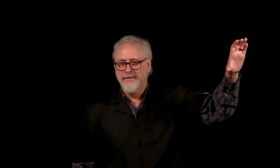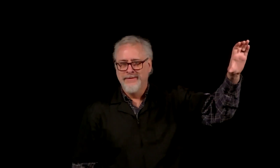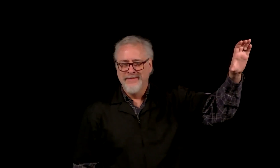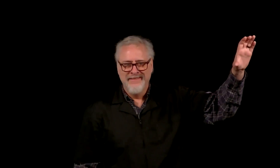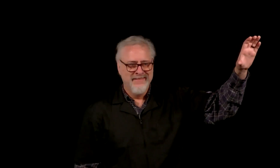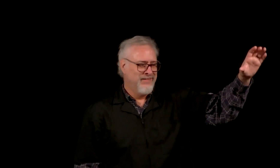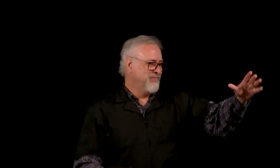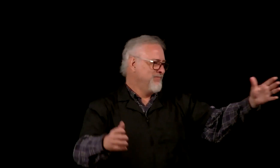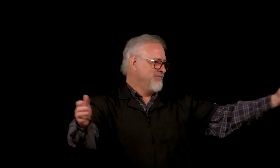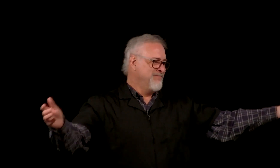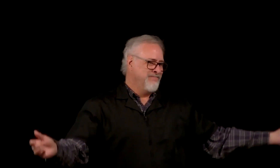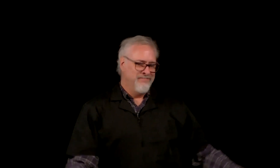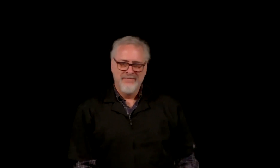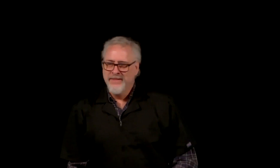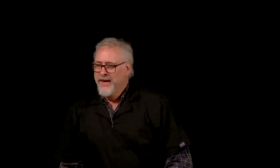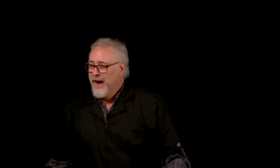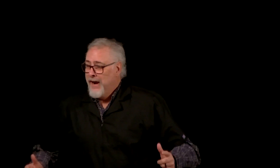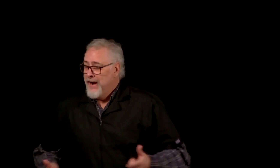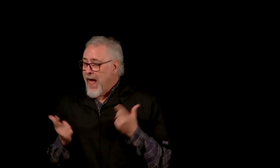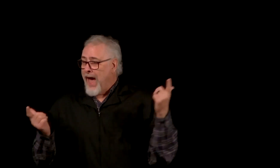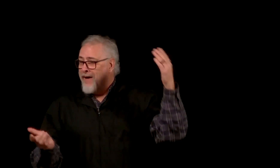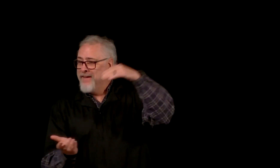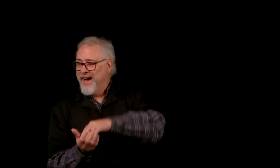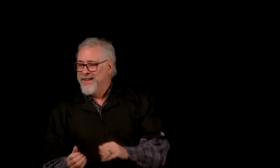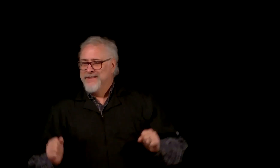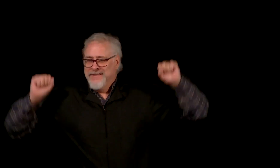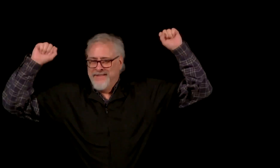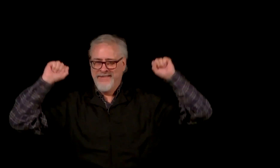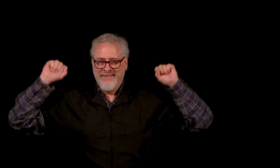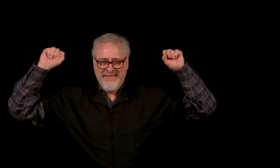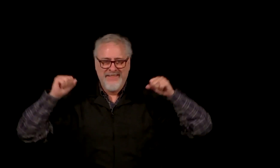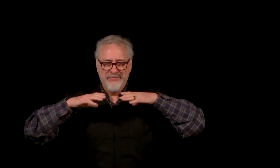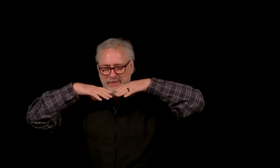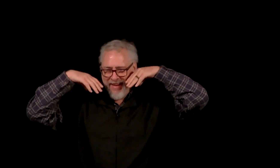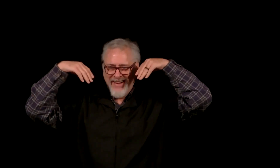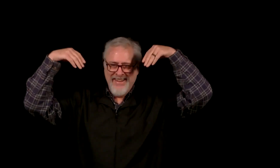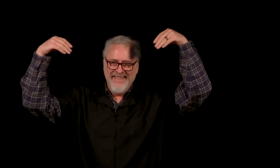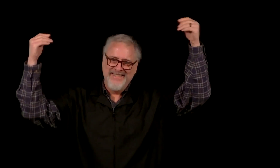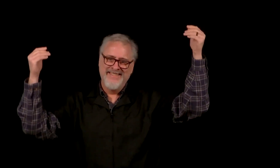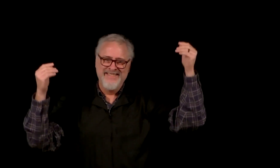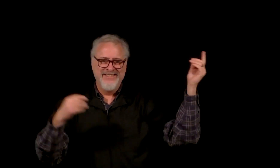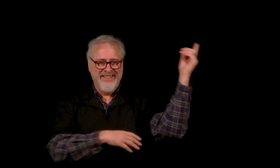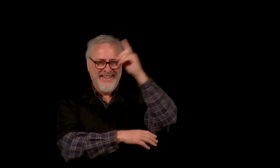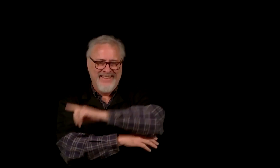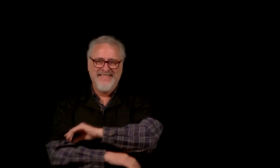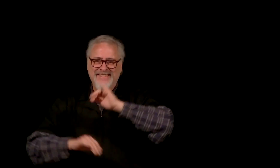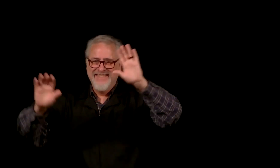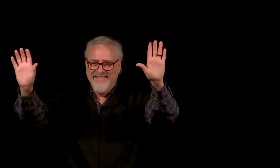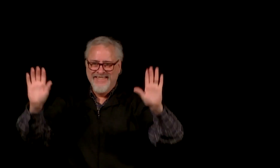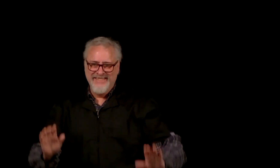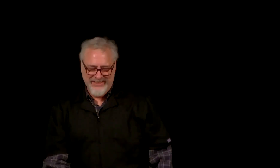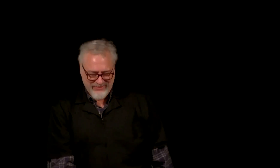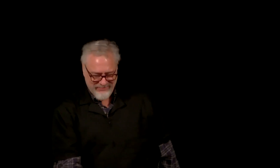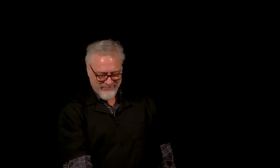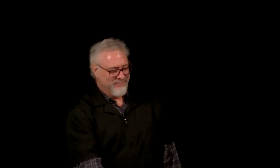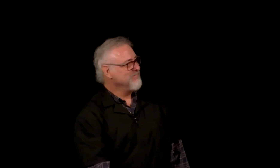Good morning. Peace Stuff Church, good morning. Everyone's ready, big smiles on their faces for a great